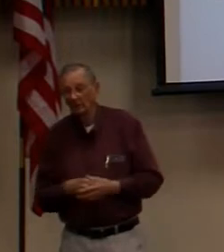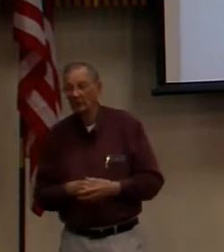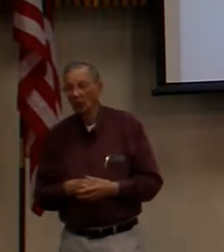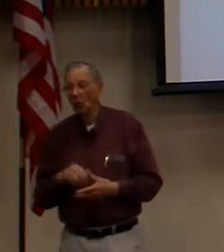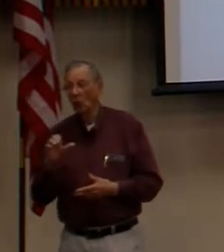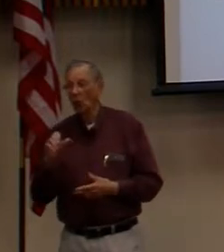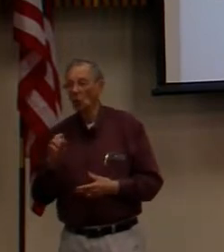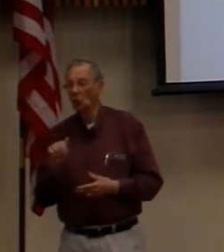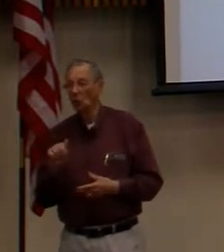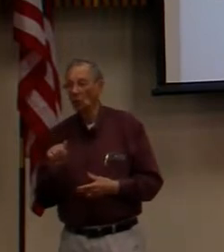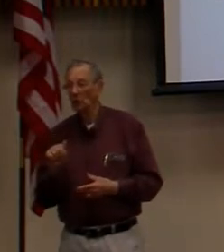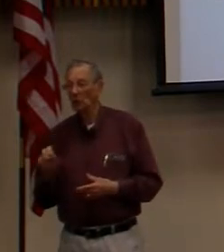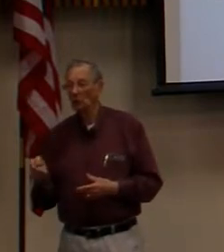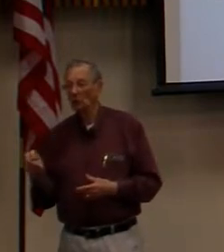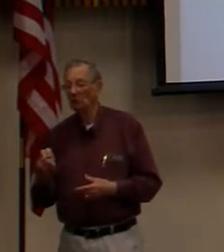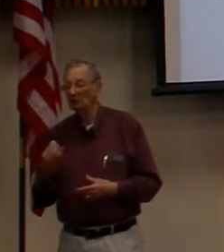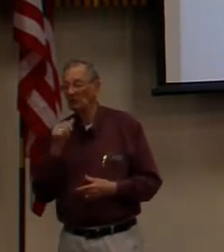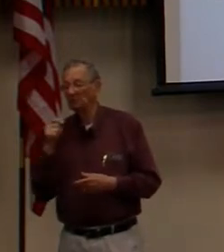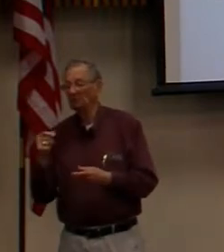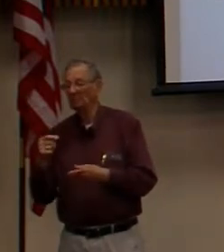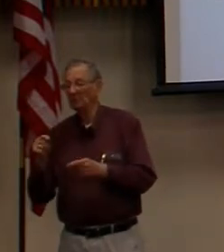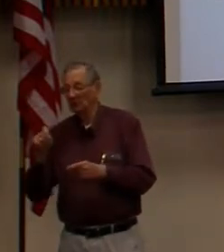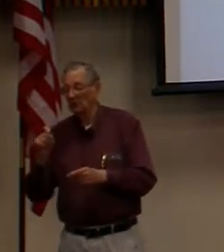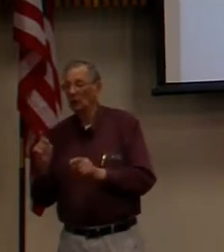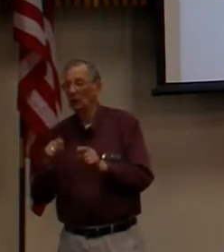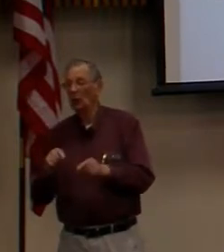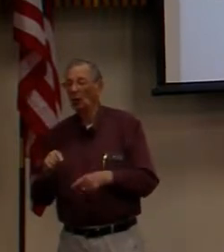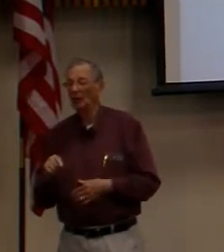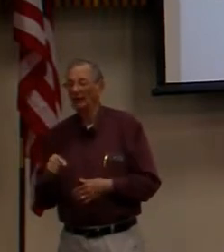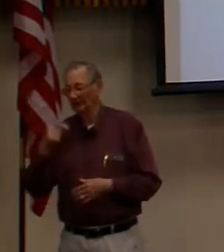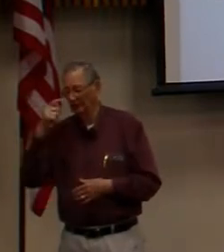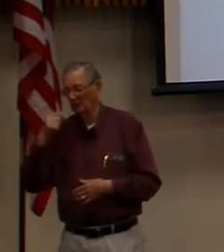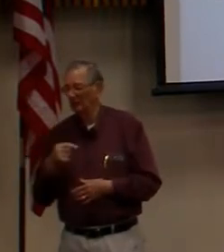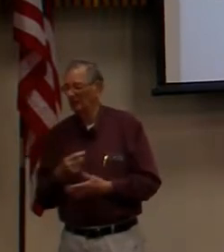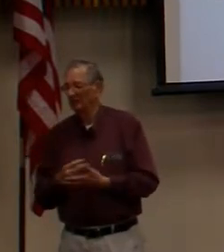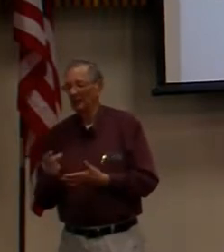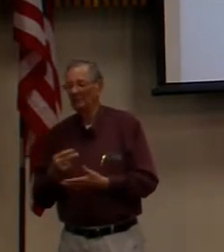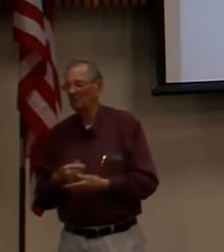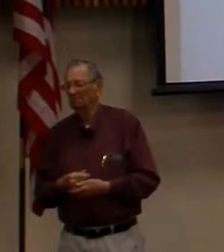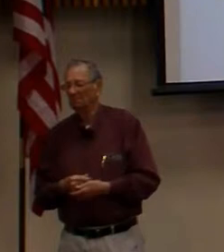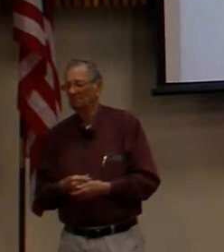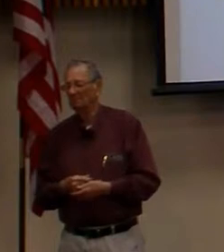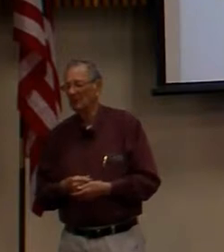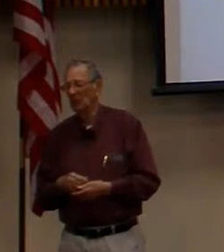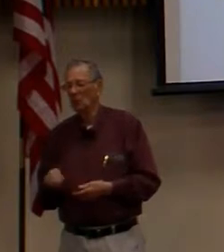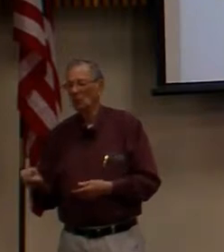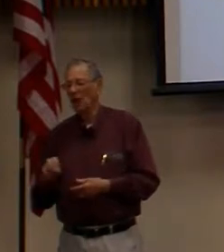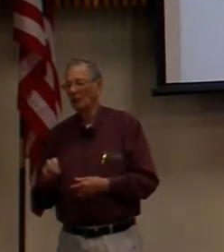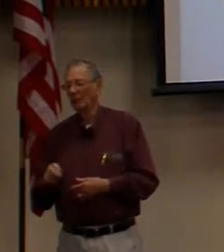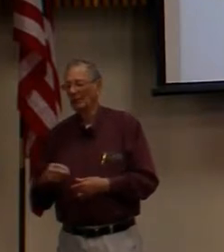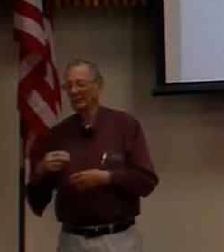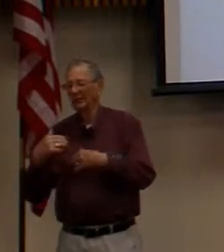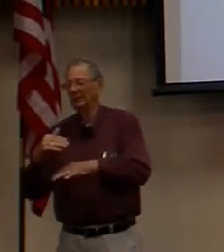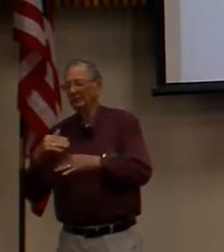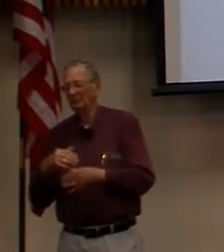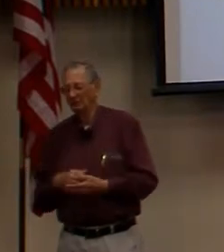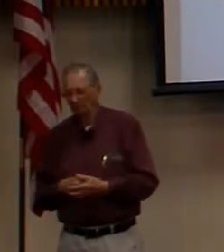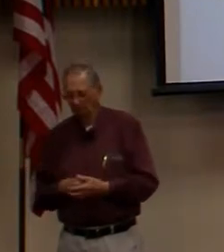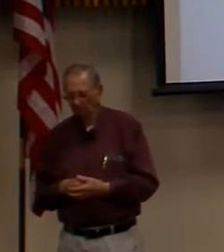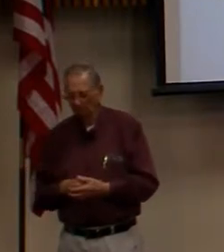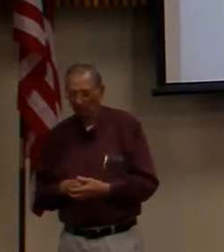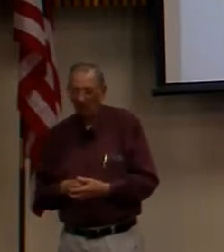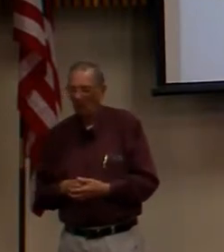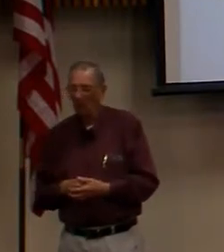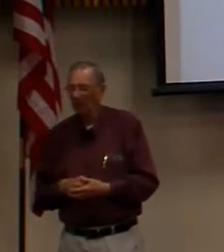trip didn't pan out. We were supposed to go this summer, but that didn't work due to travel restrictions and things